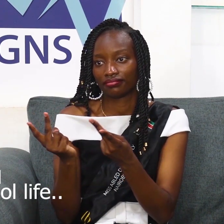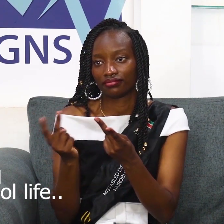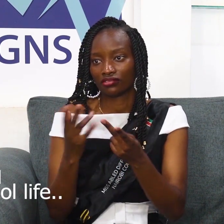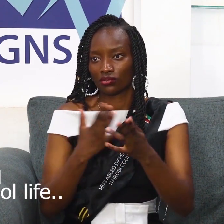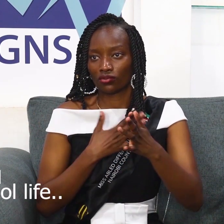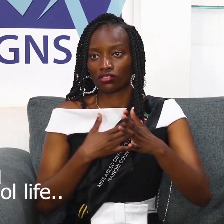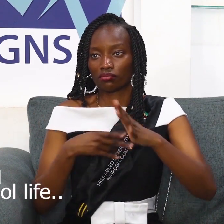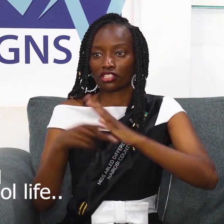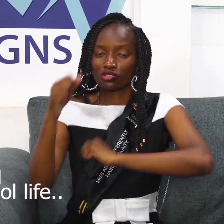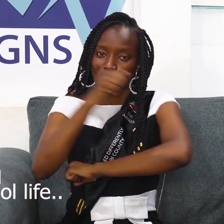In primary school,